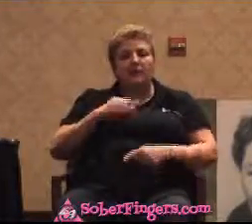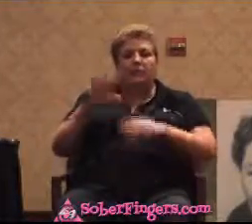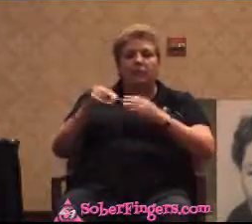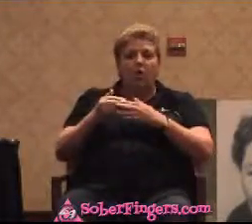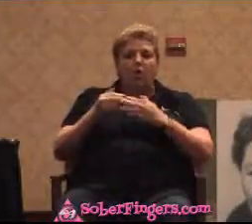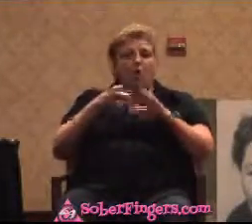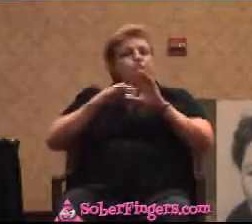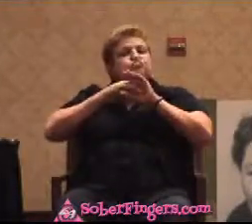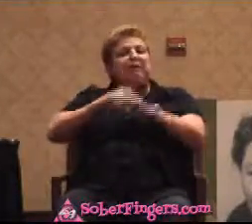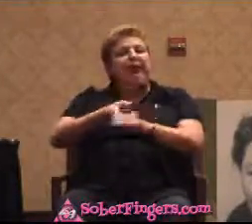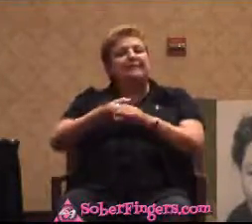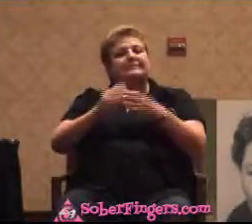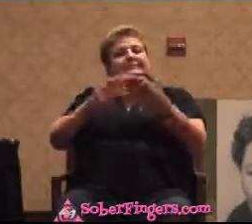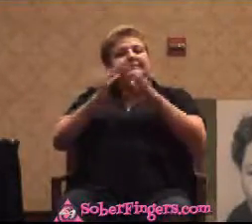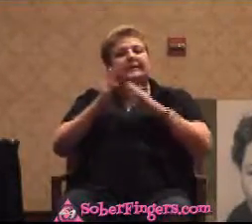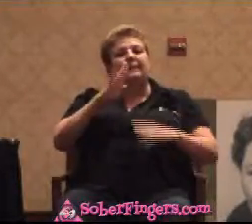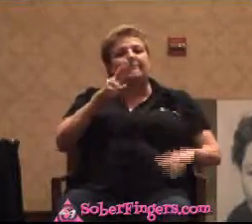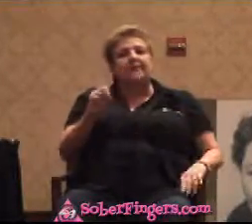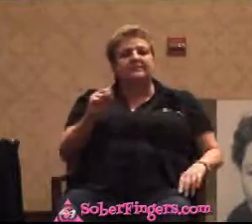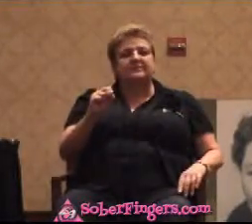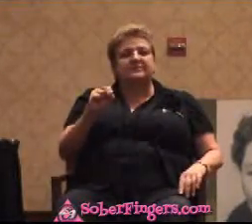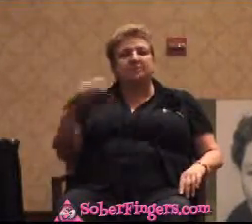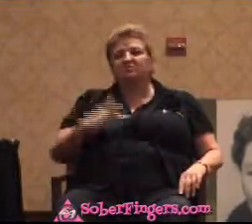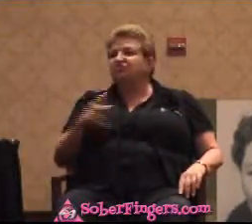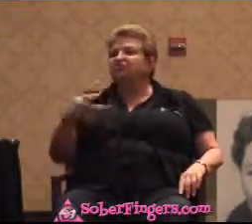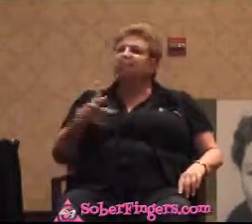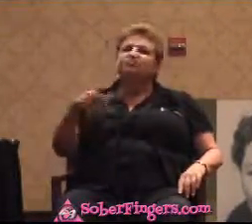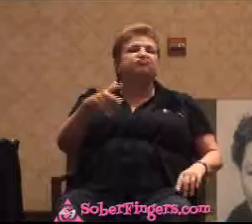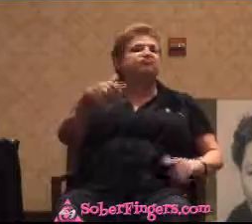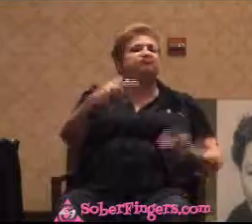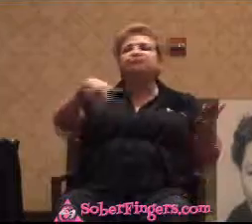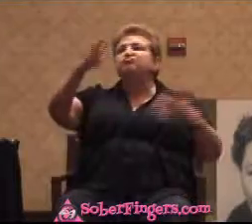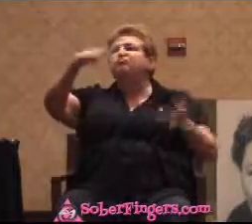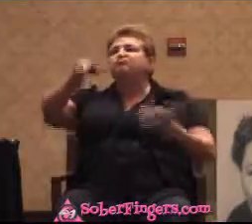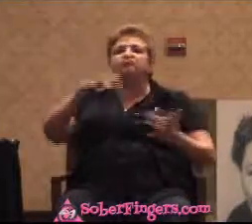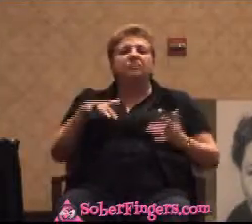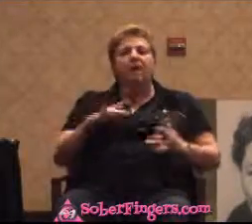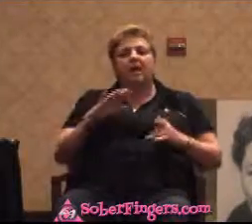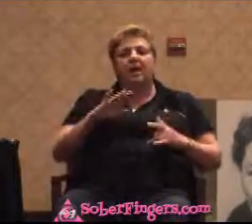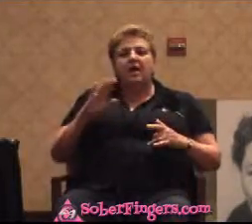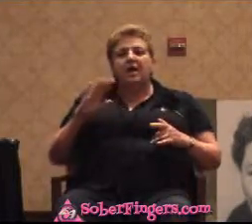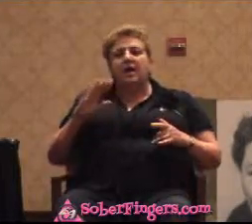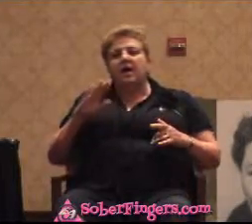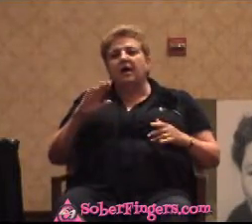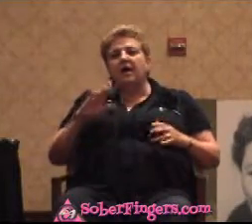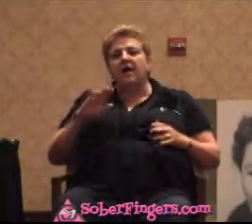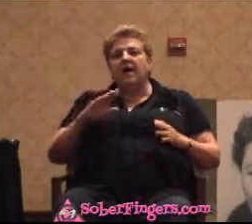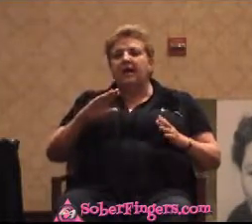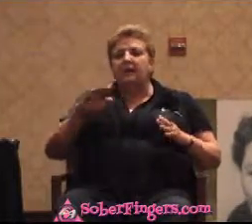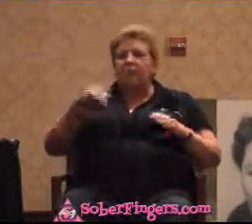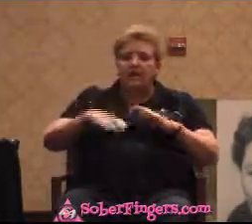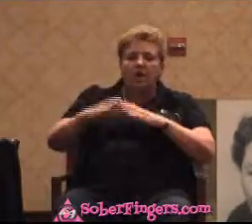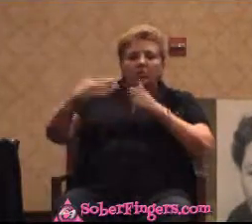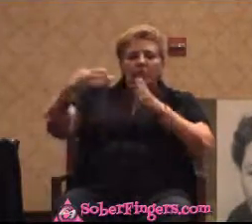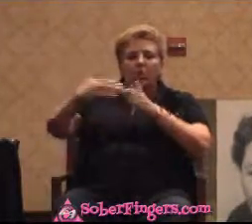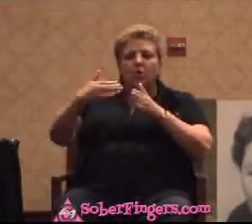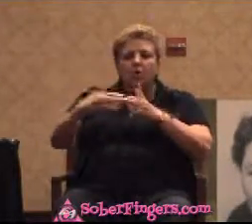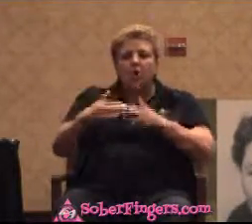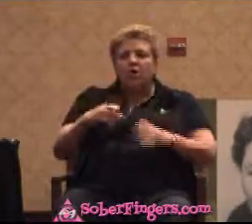bus, all over the place. We get down to the corner of Liberty and Vine in Cincinnati. We look over at this